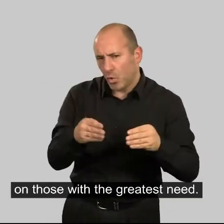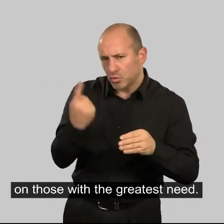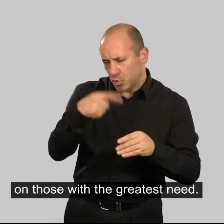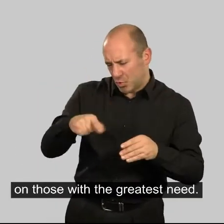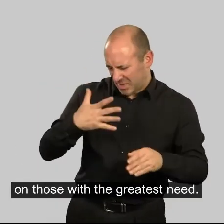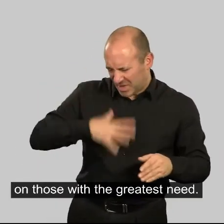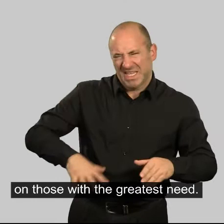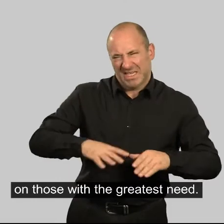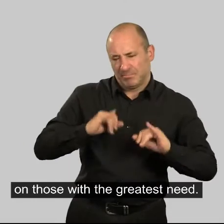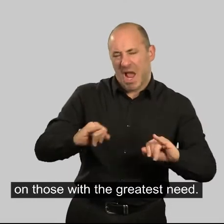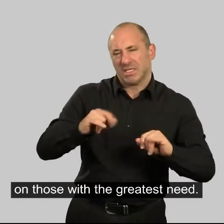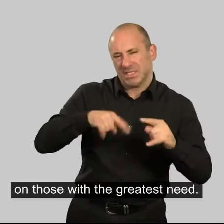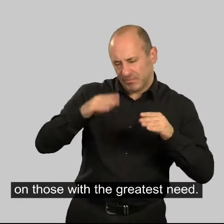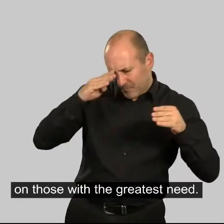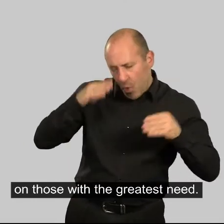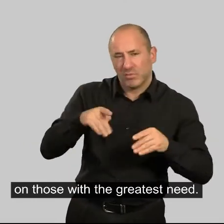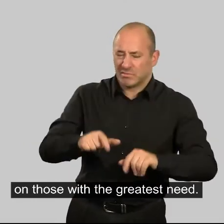greatest need.